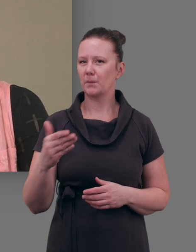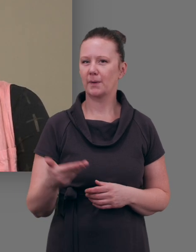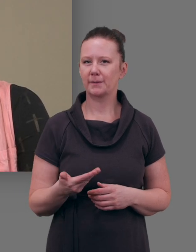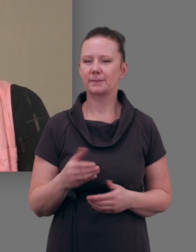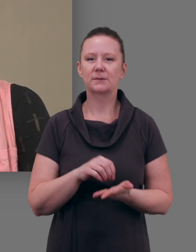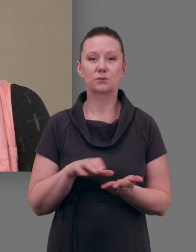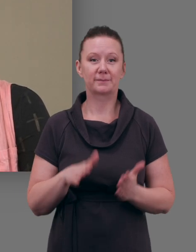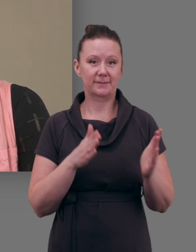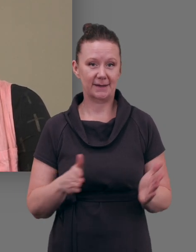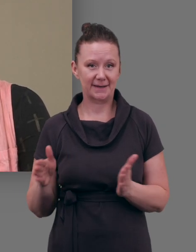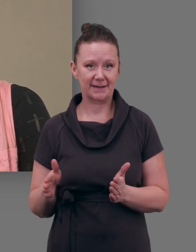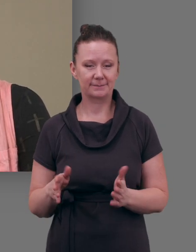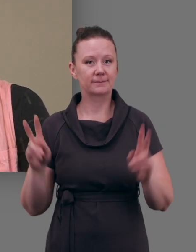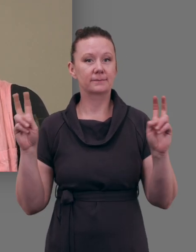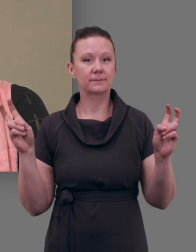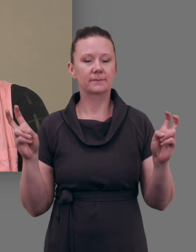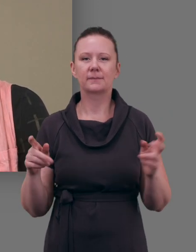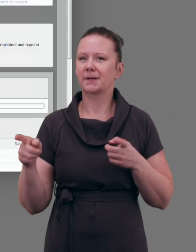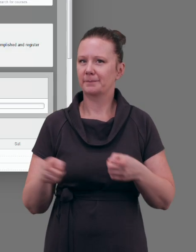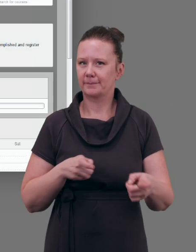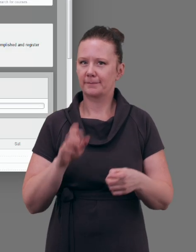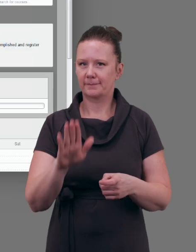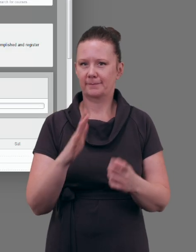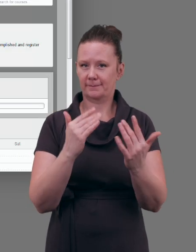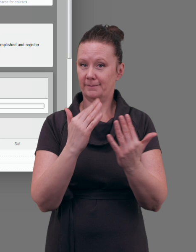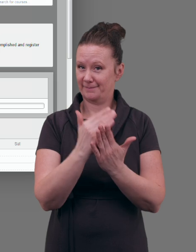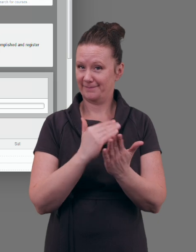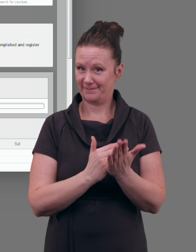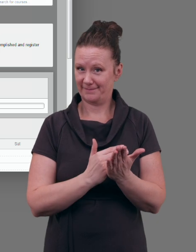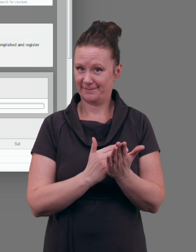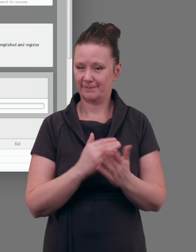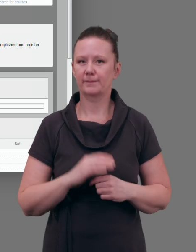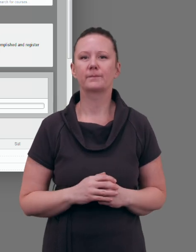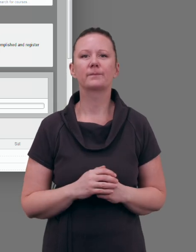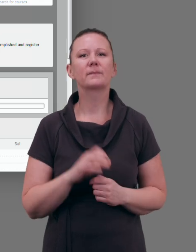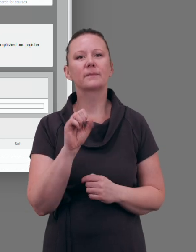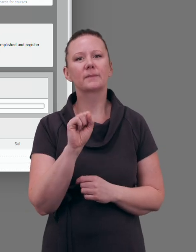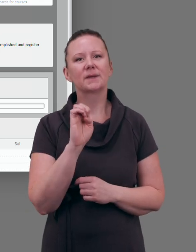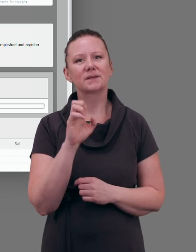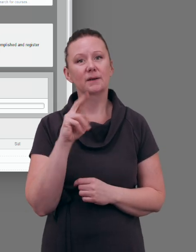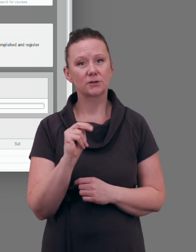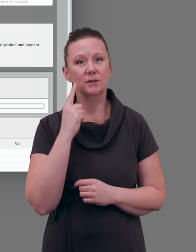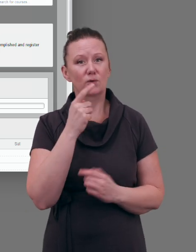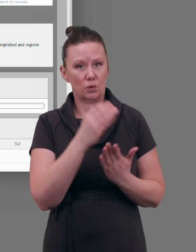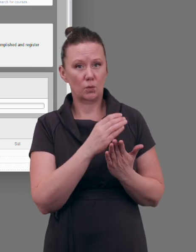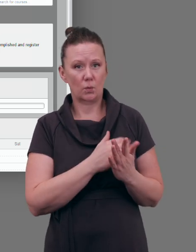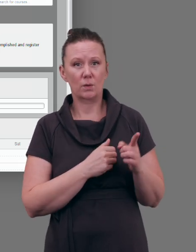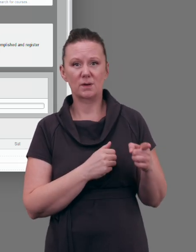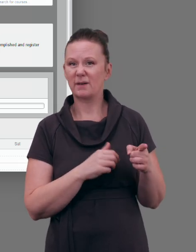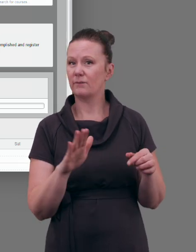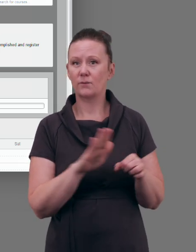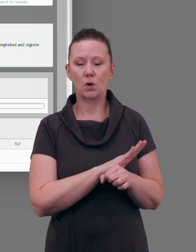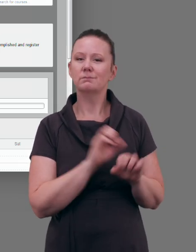Welcome to Student Planning, Managing Your Waitlist. If a section of a course is full, you can add yourself to the waitlist